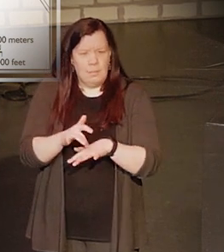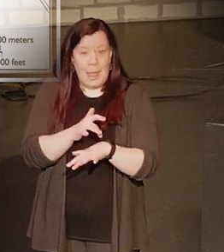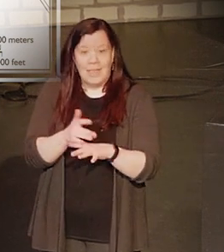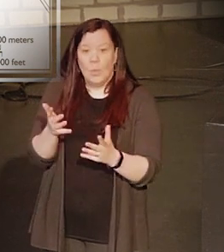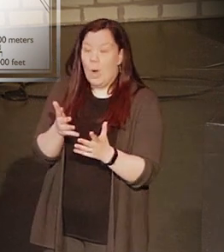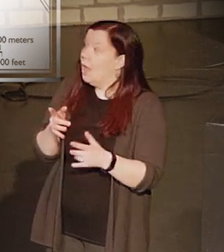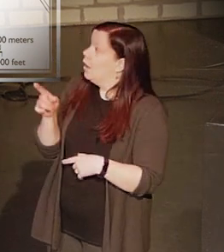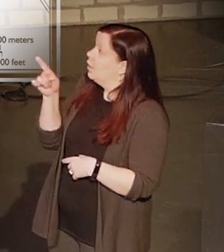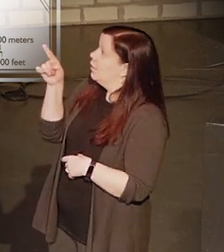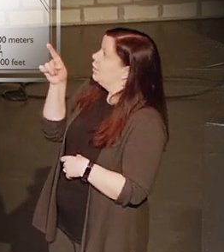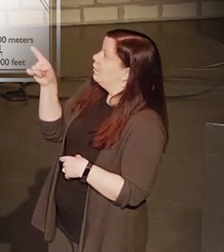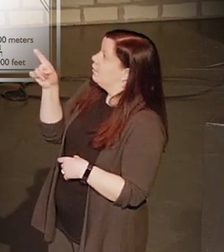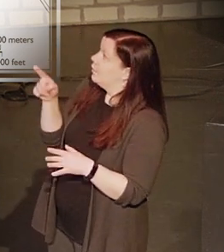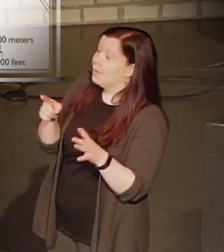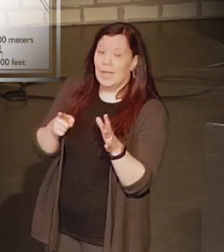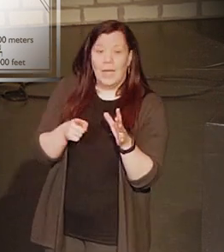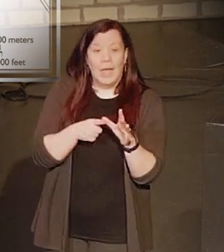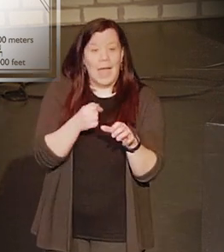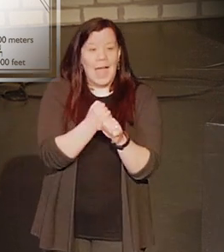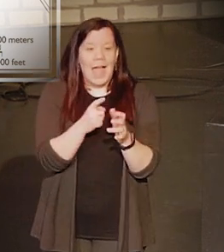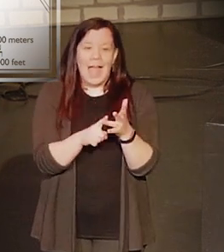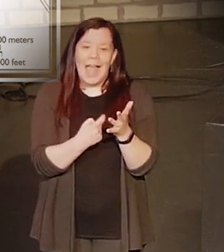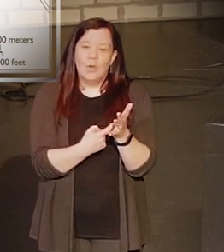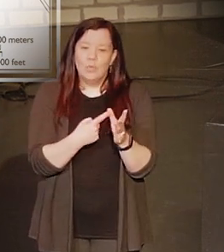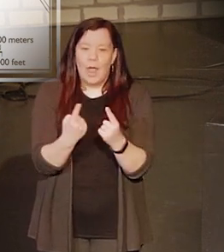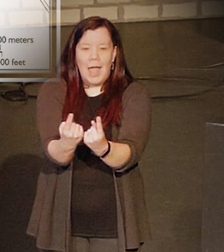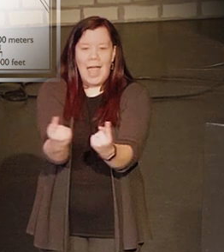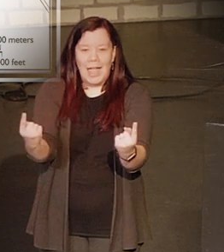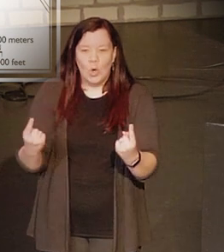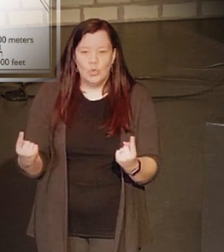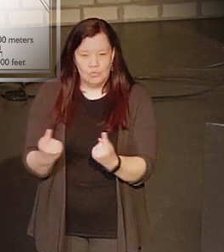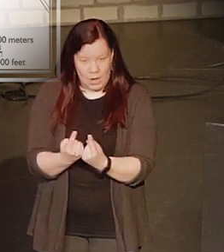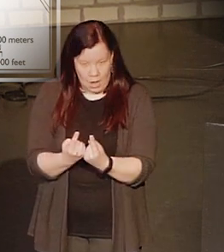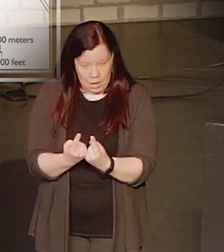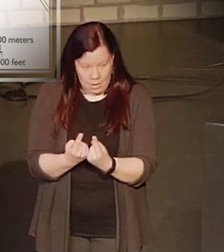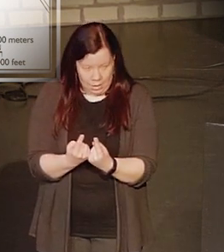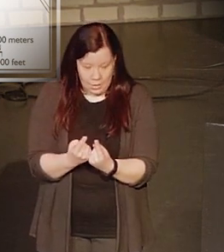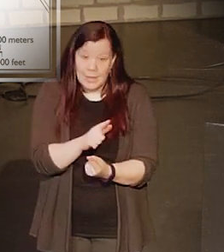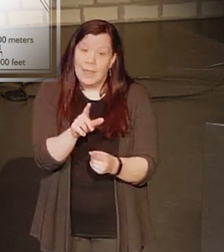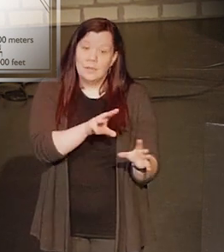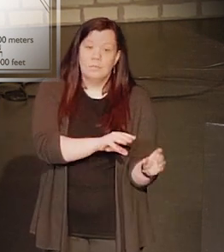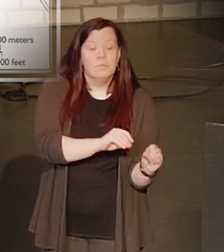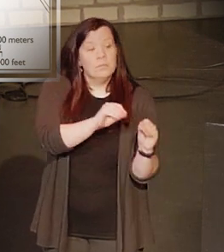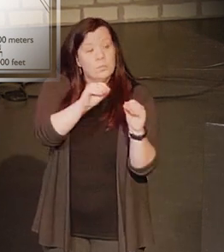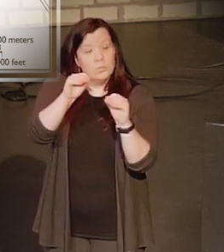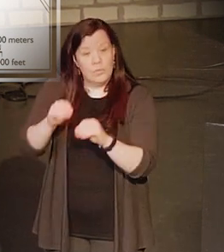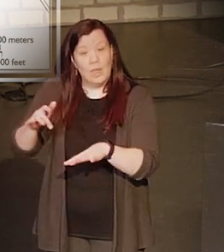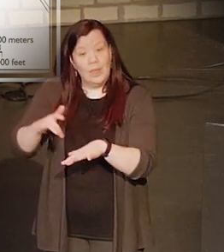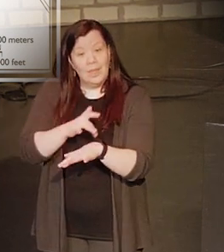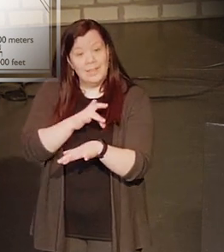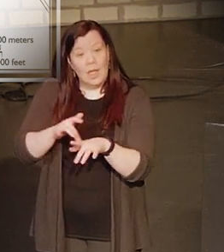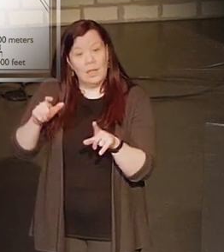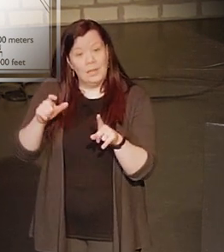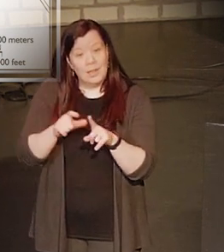in the Agora rather than in the Theatre of Dionysus, and only later transferred to taking place in the Theatre